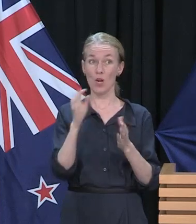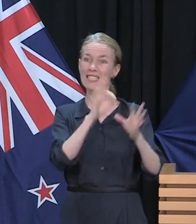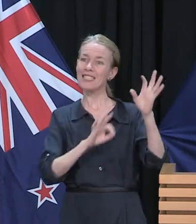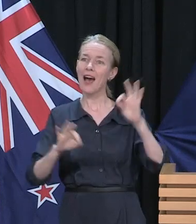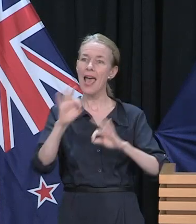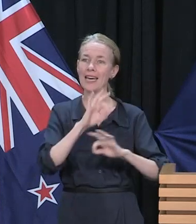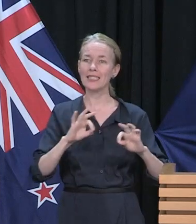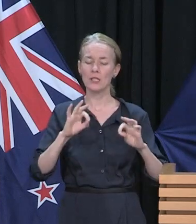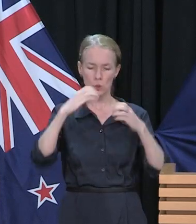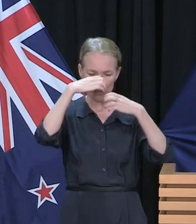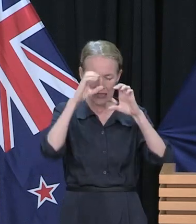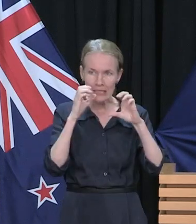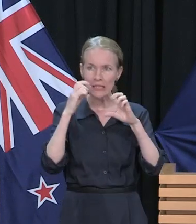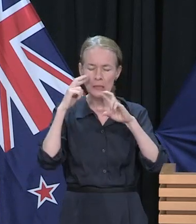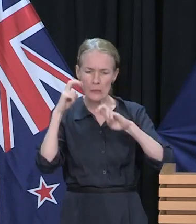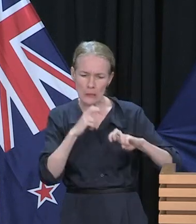that a vaccine is developed.